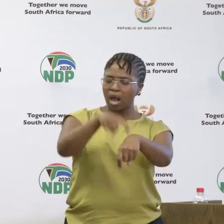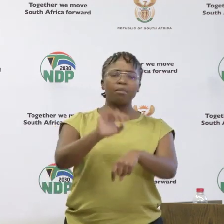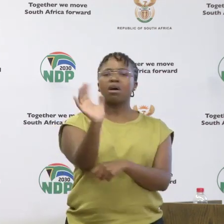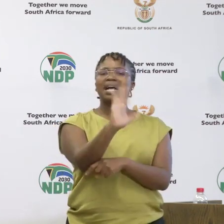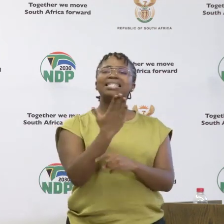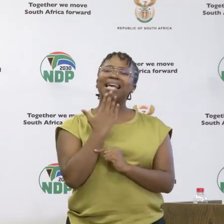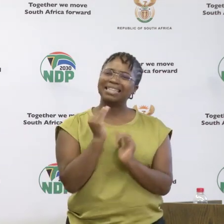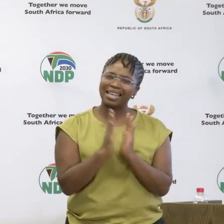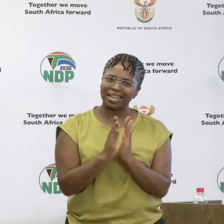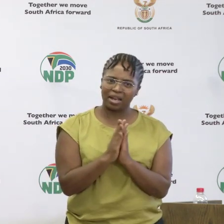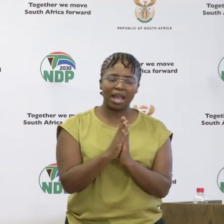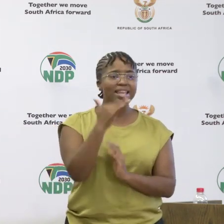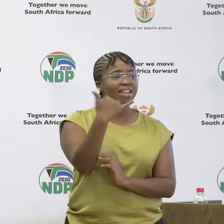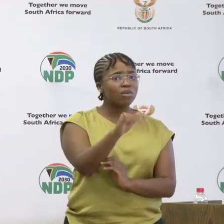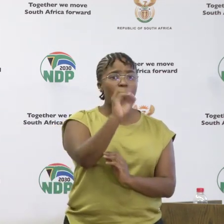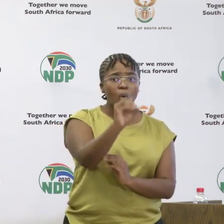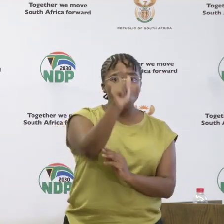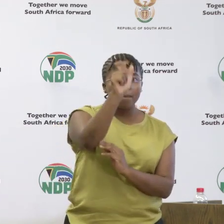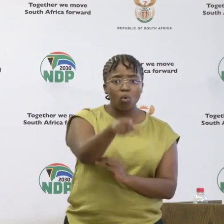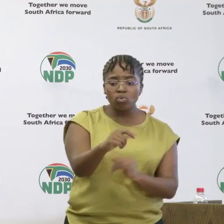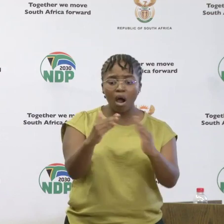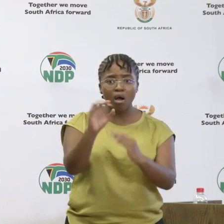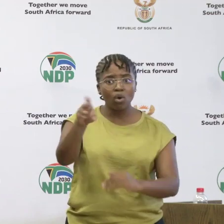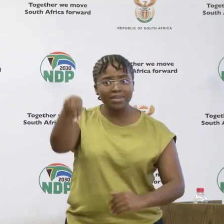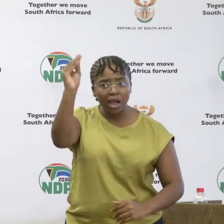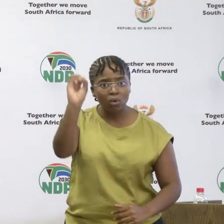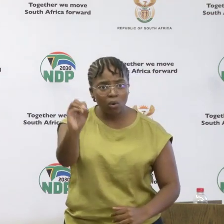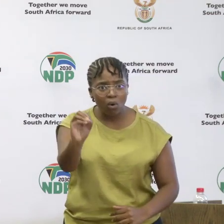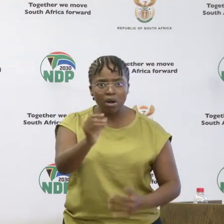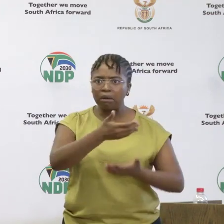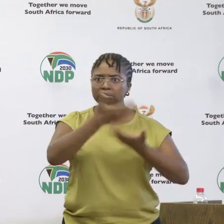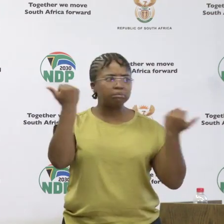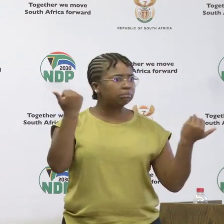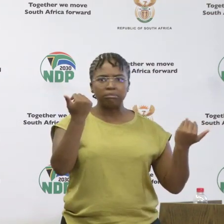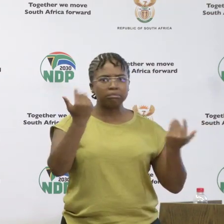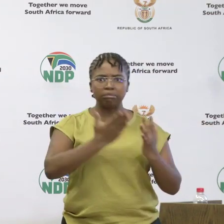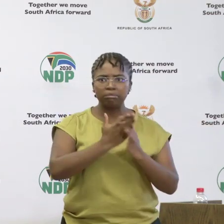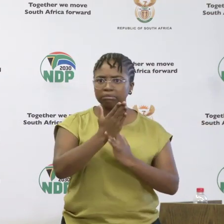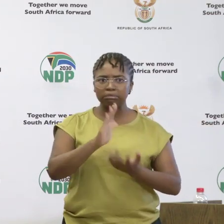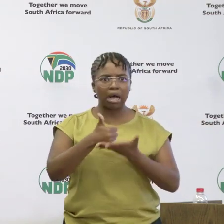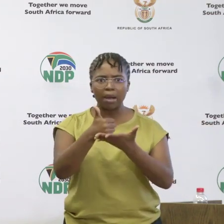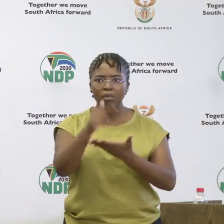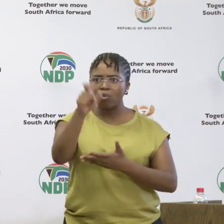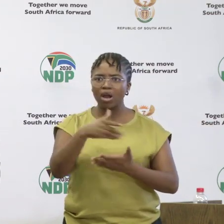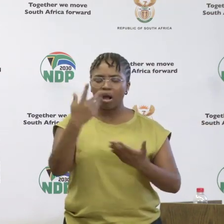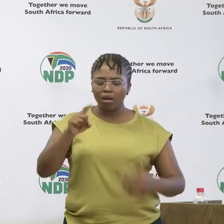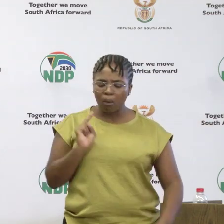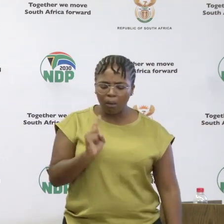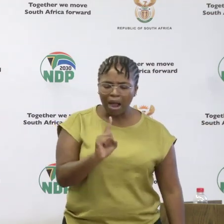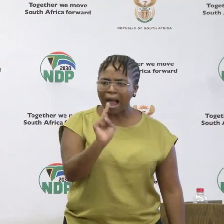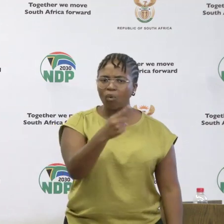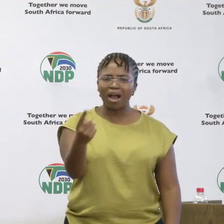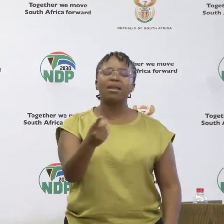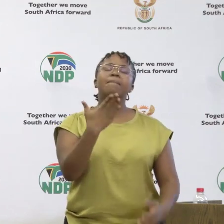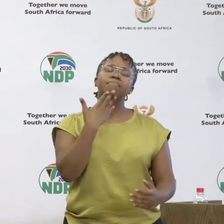ask you to let us know when you know that they are the elderly who do not have access, who cannot even walk out. And we want to